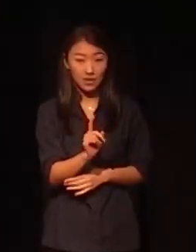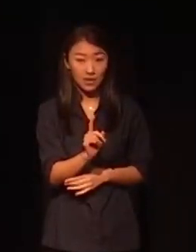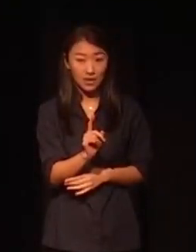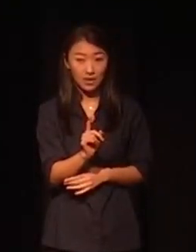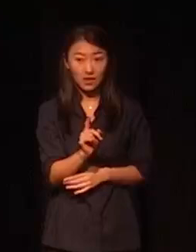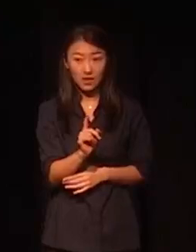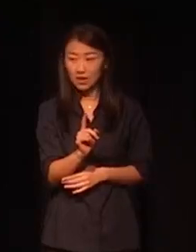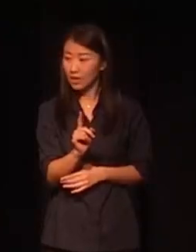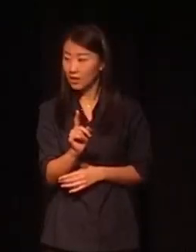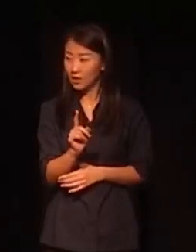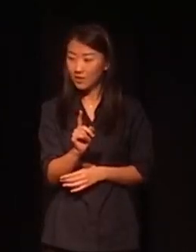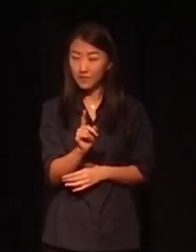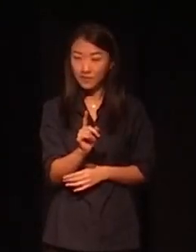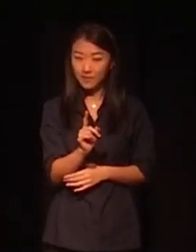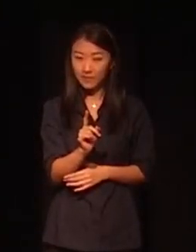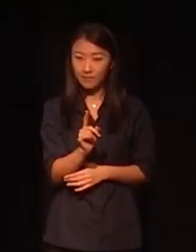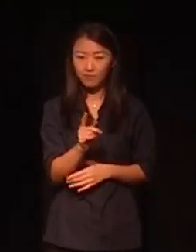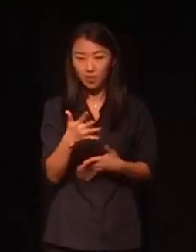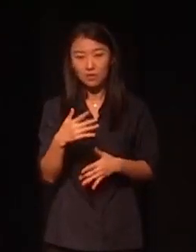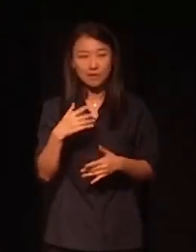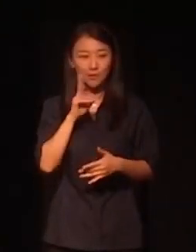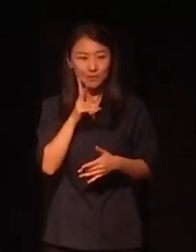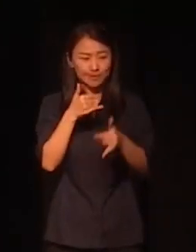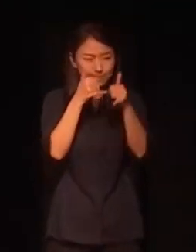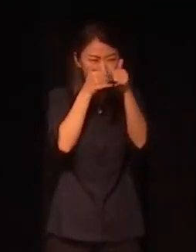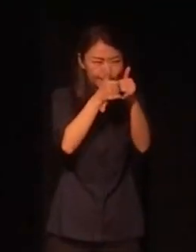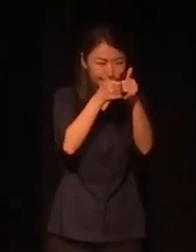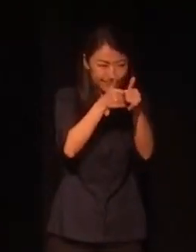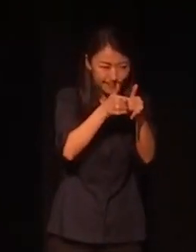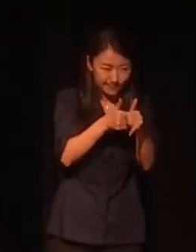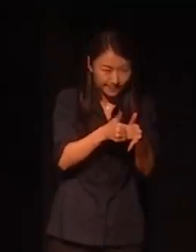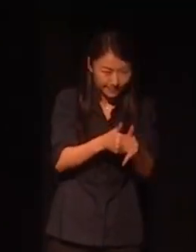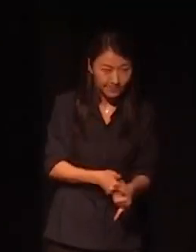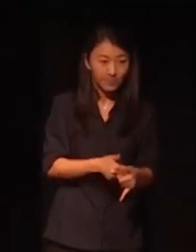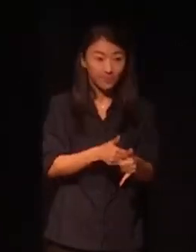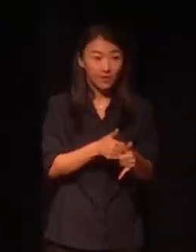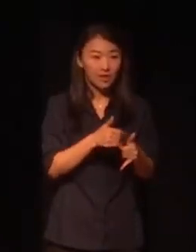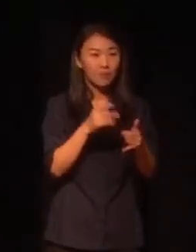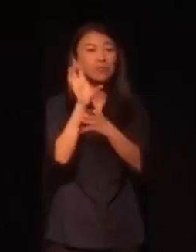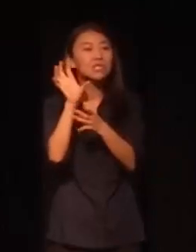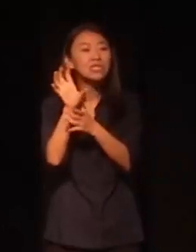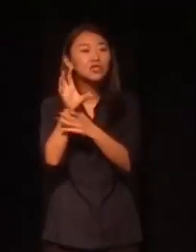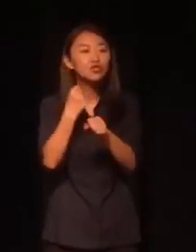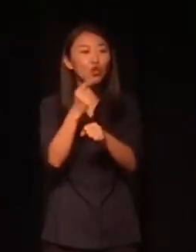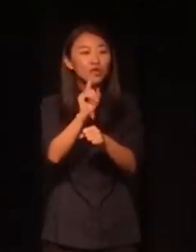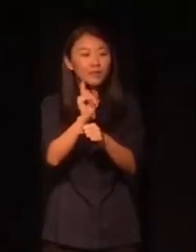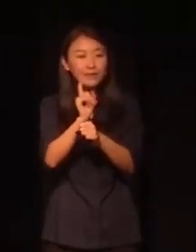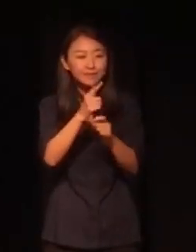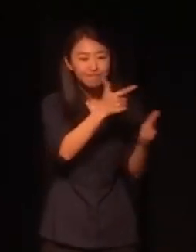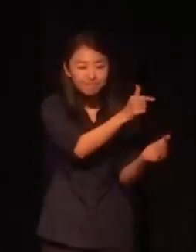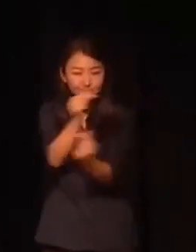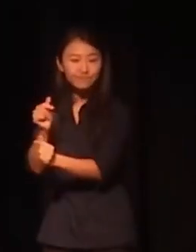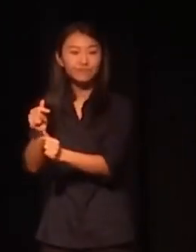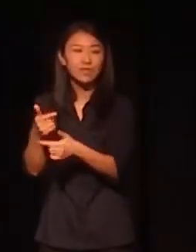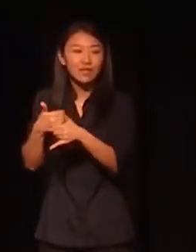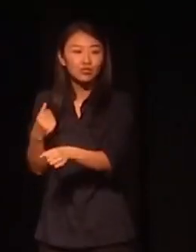of follow very closely with the running of the video. So we think that the